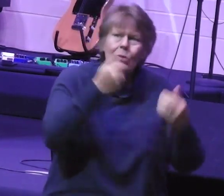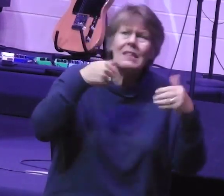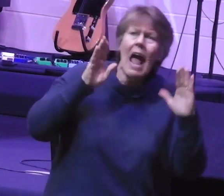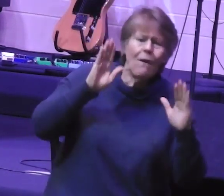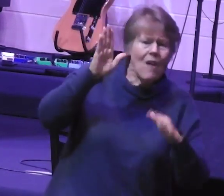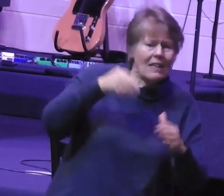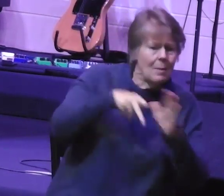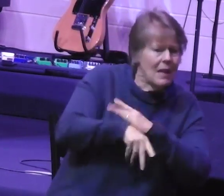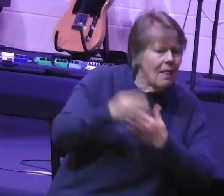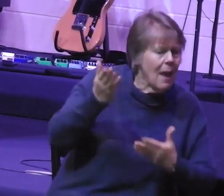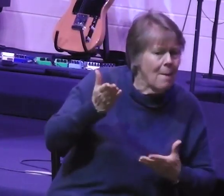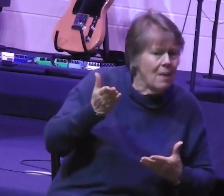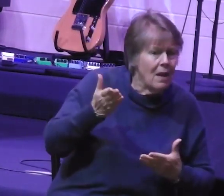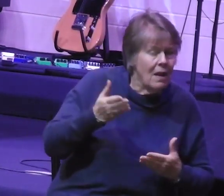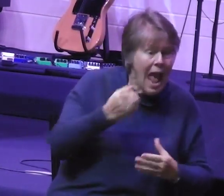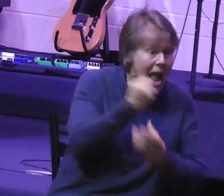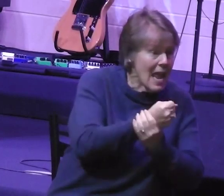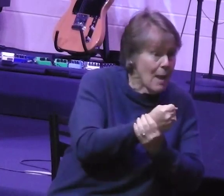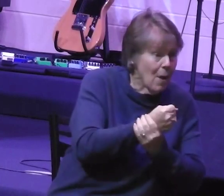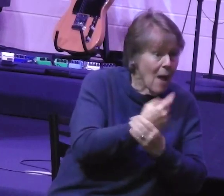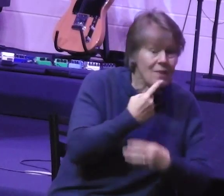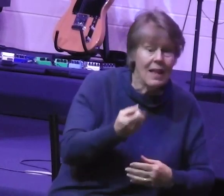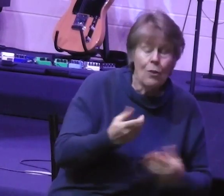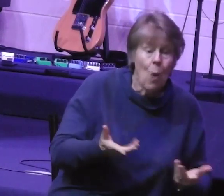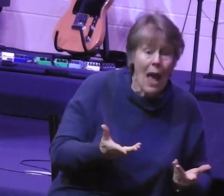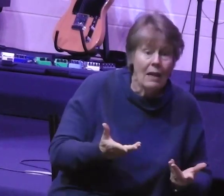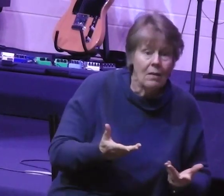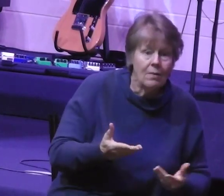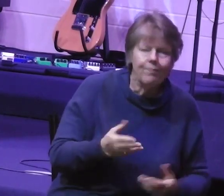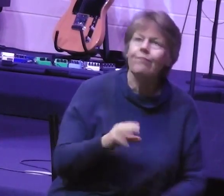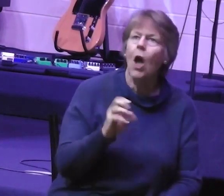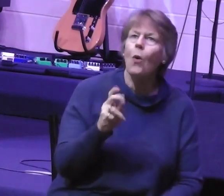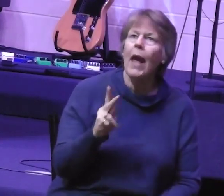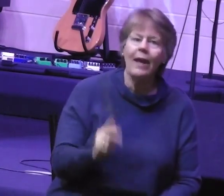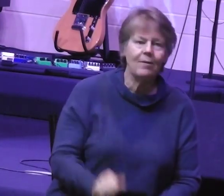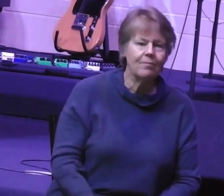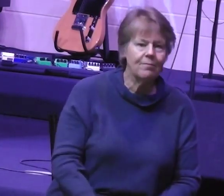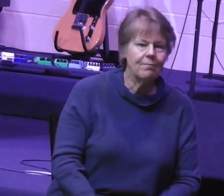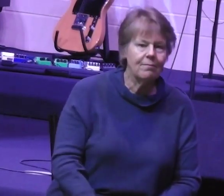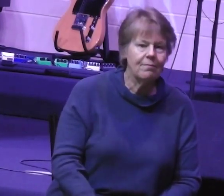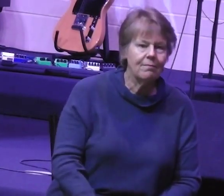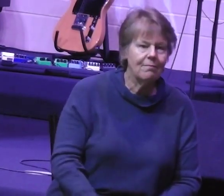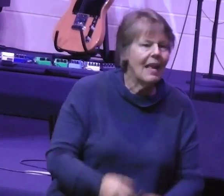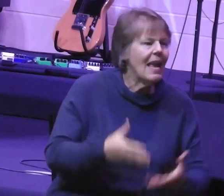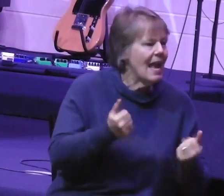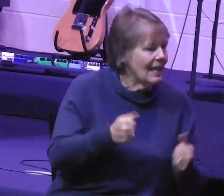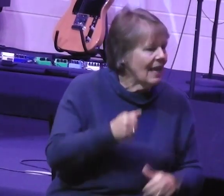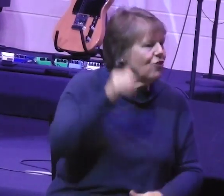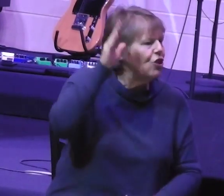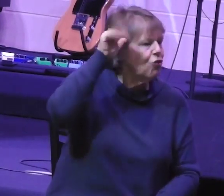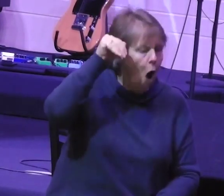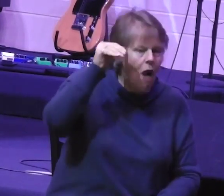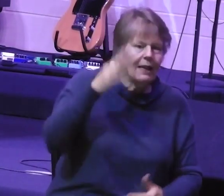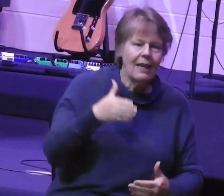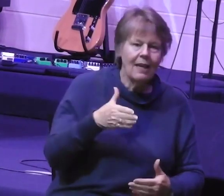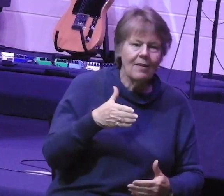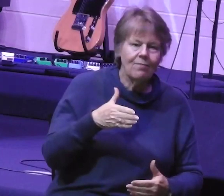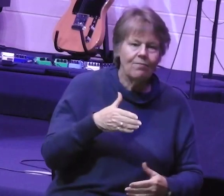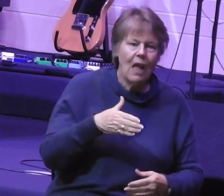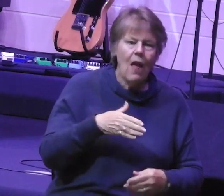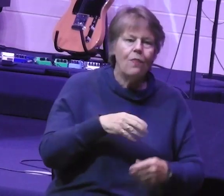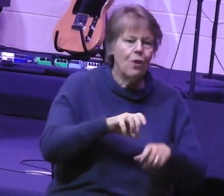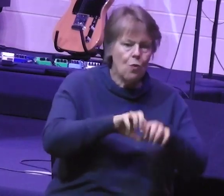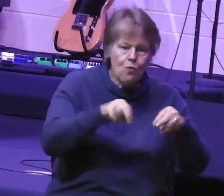He says, okay. And he gets a donkey, and he puts some wood on it, and he gets a knife, and he gets a rope, and he goes as though he's